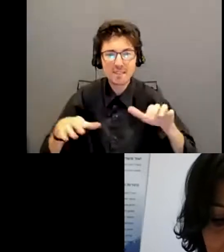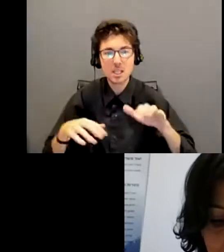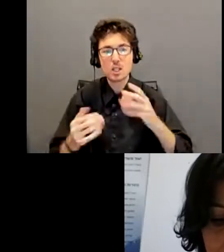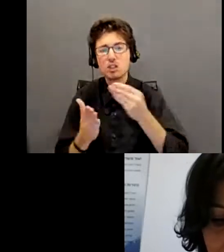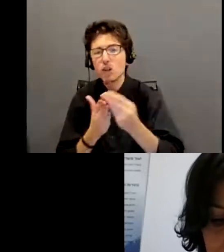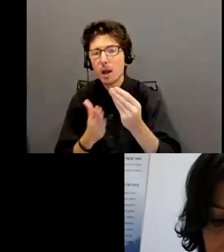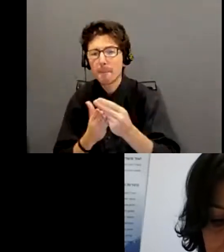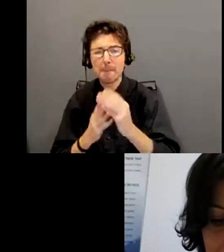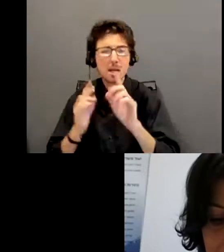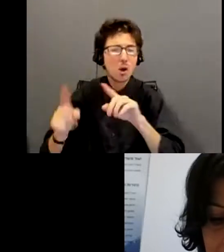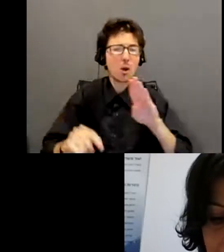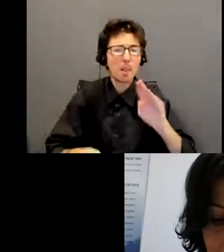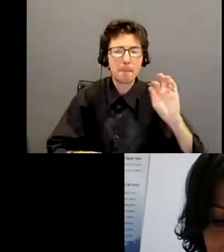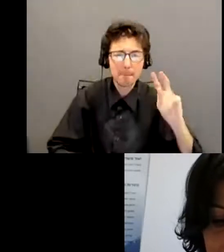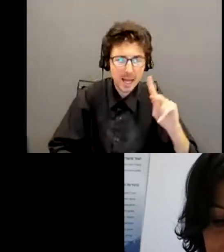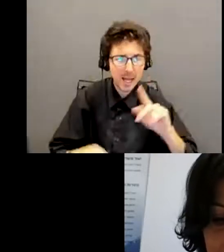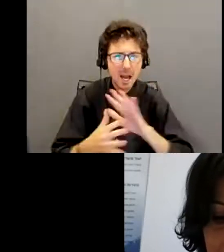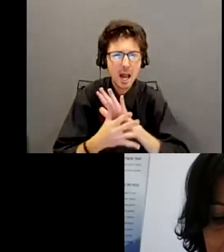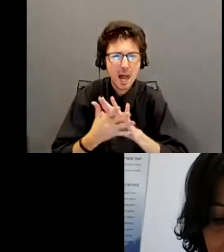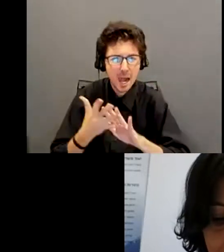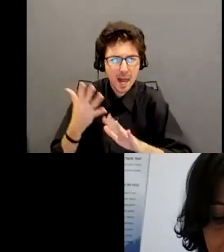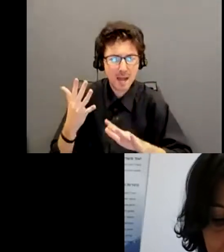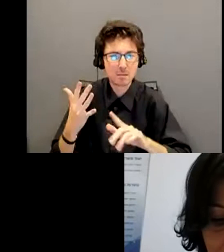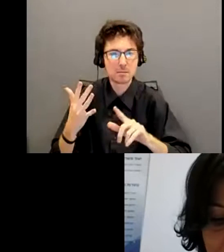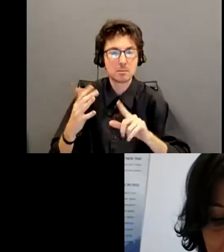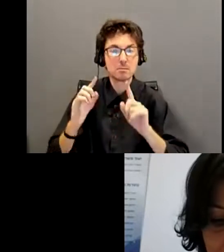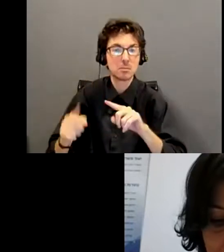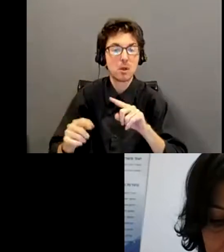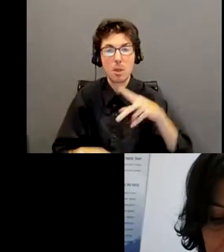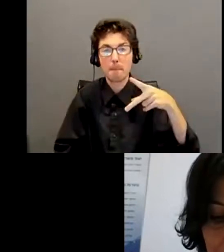them closer to society so they can succeed in establishing